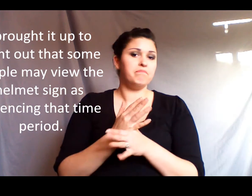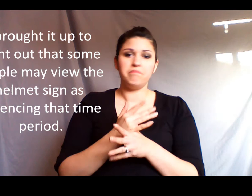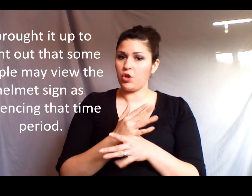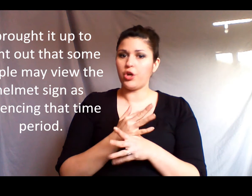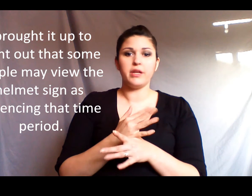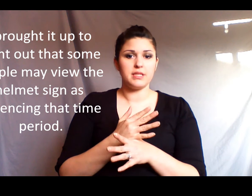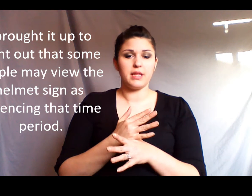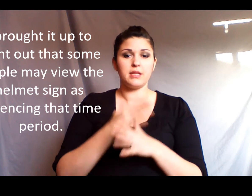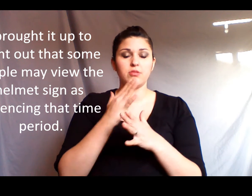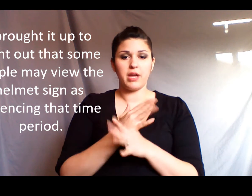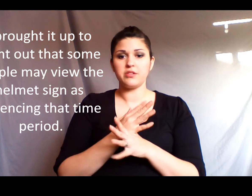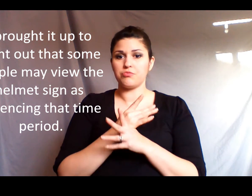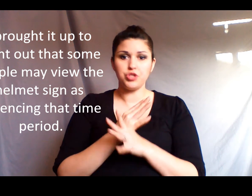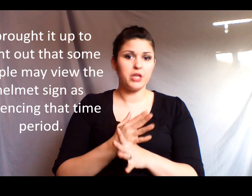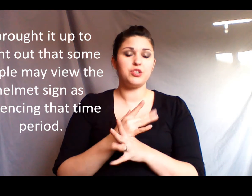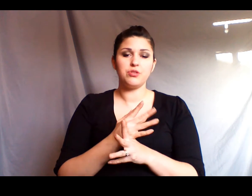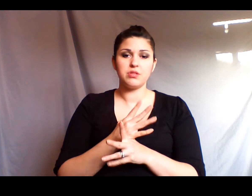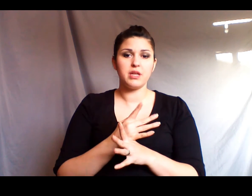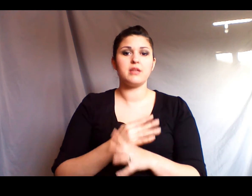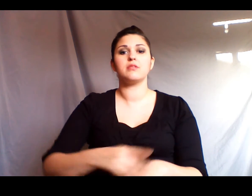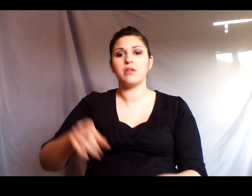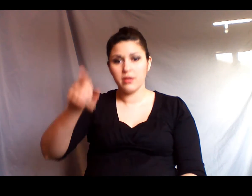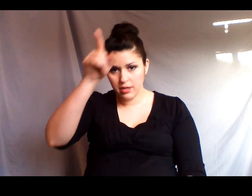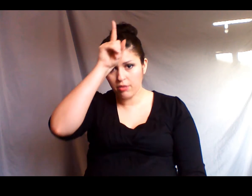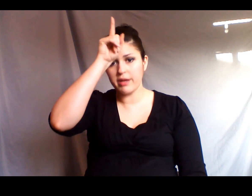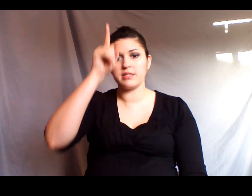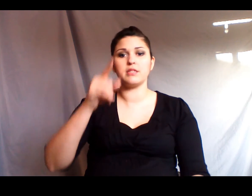you're going to see this, okay? So just use this, erase this one.